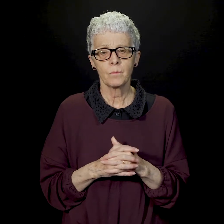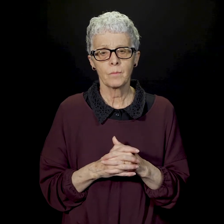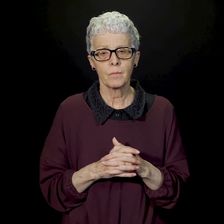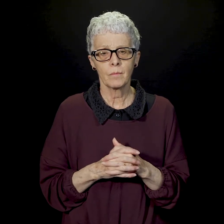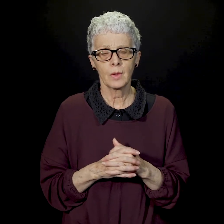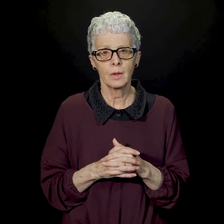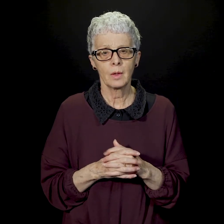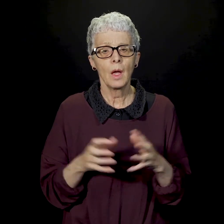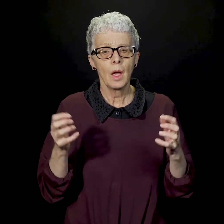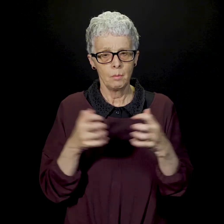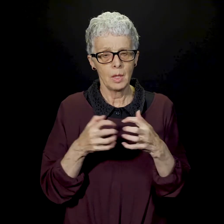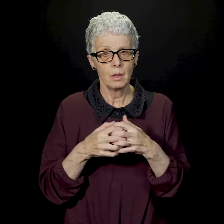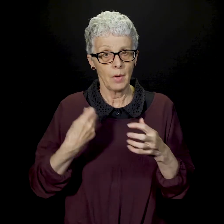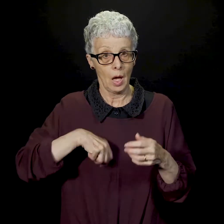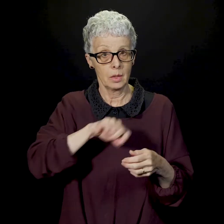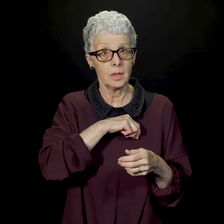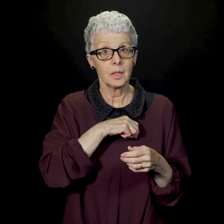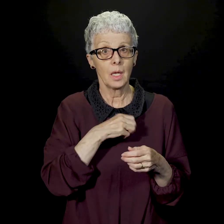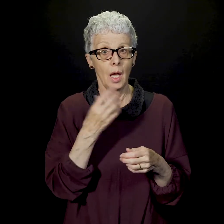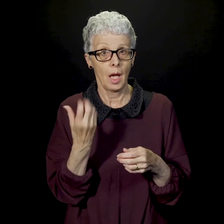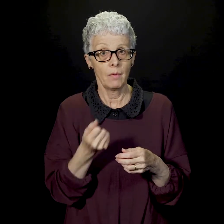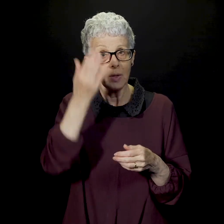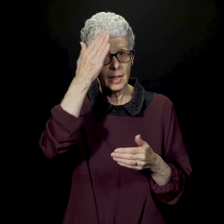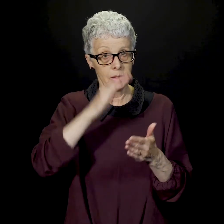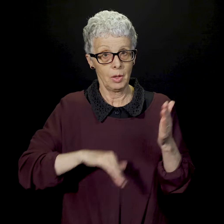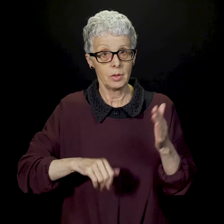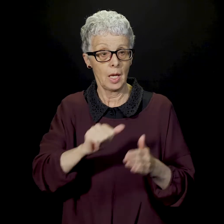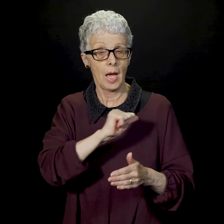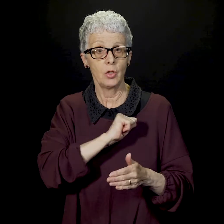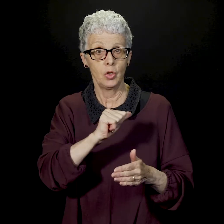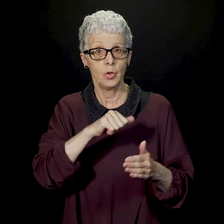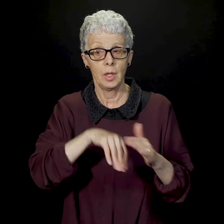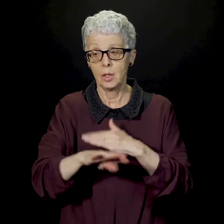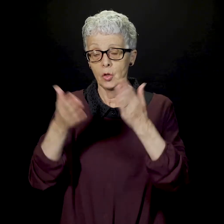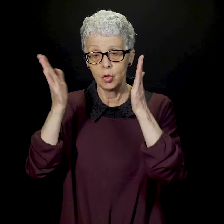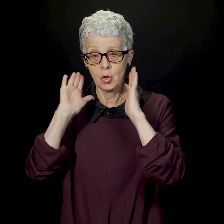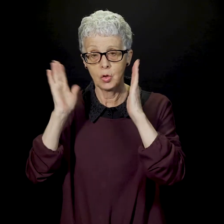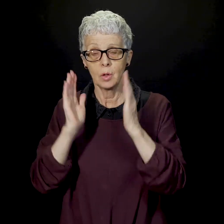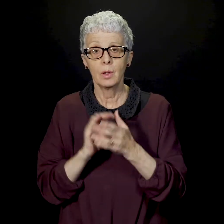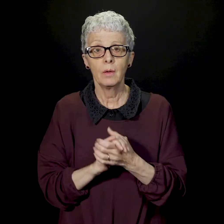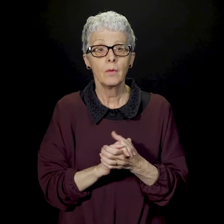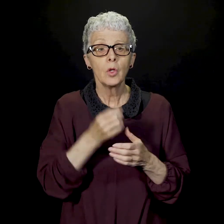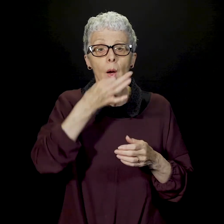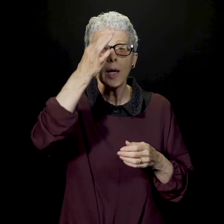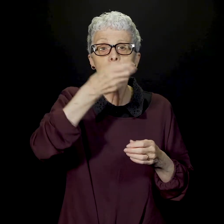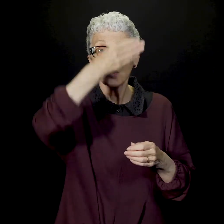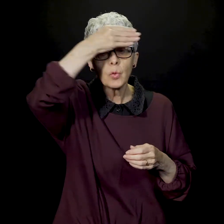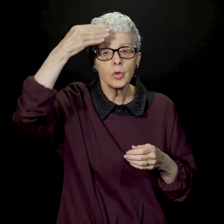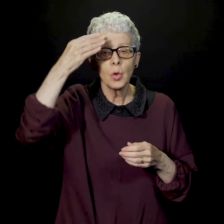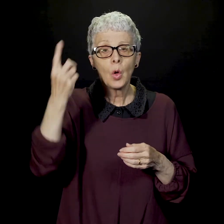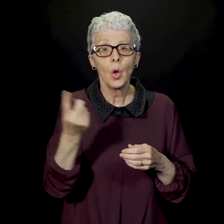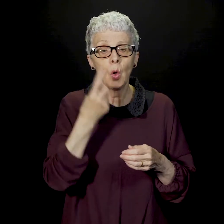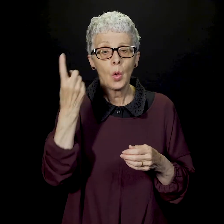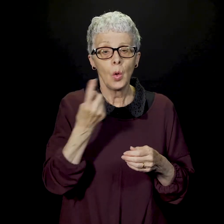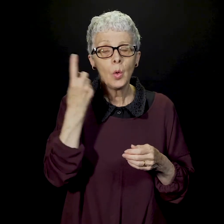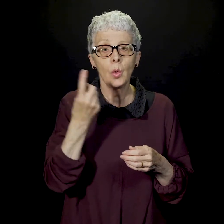I reckon many of us would have experienced an attitude in church circles where if you were to ask Christians, who gets swept